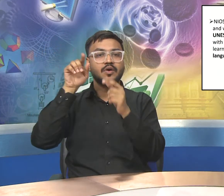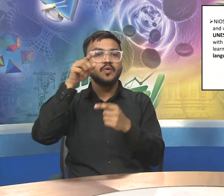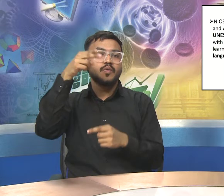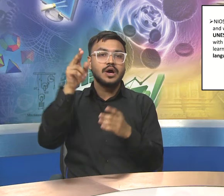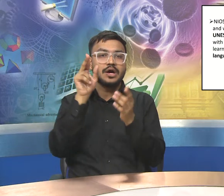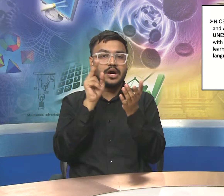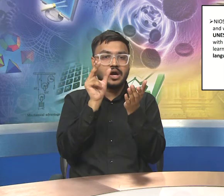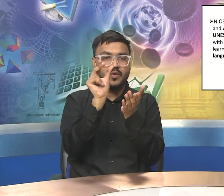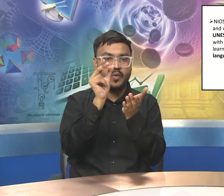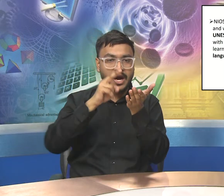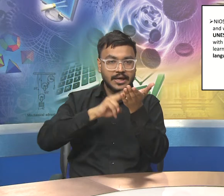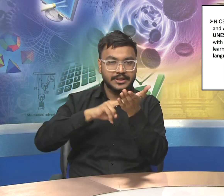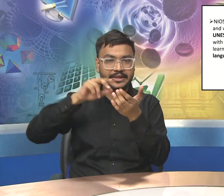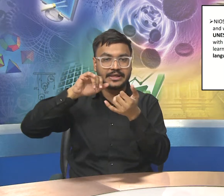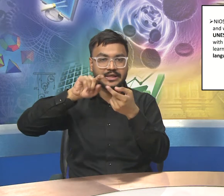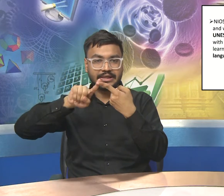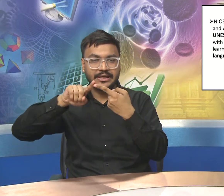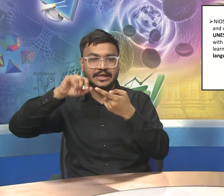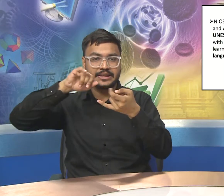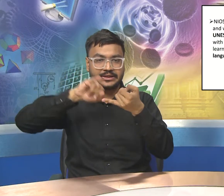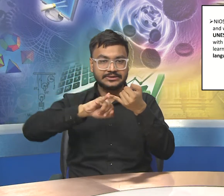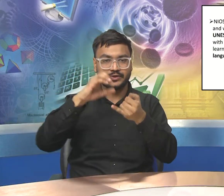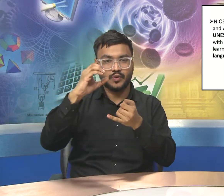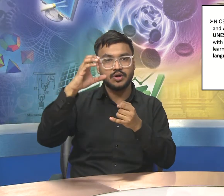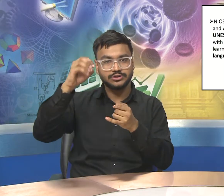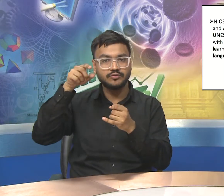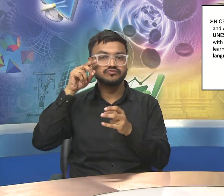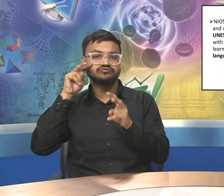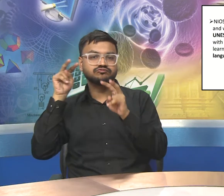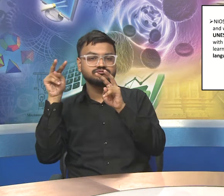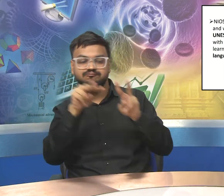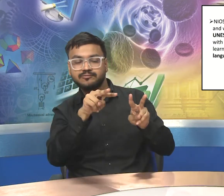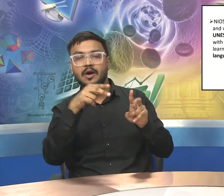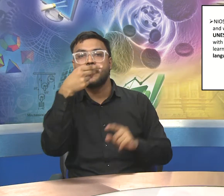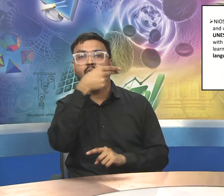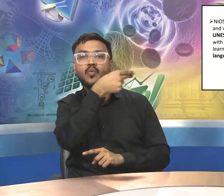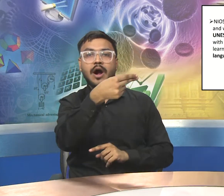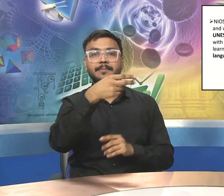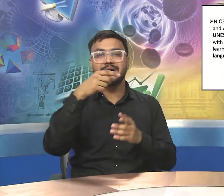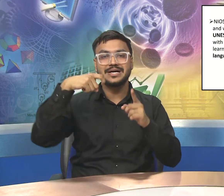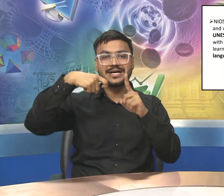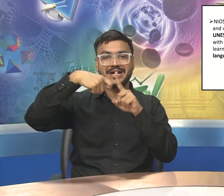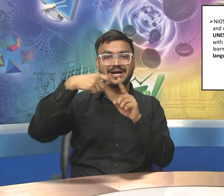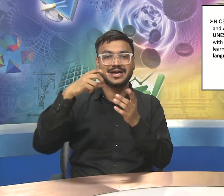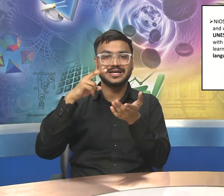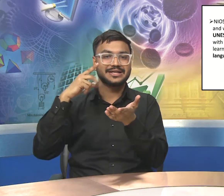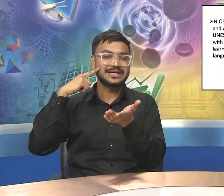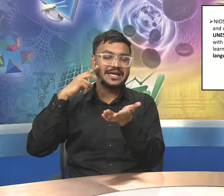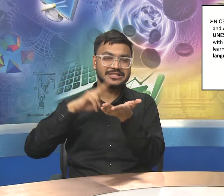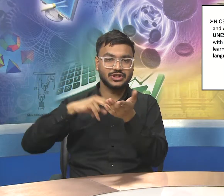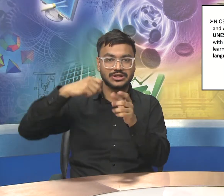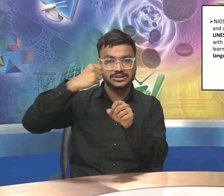and was awarded the King Sejong Literacy Prize